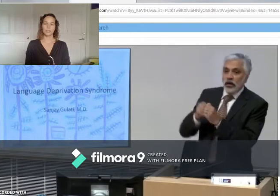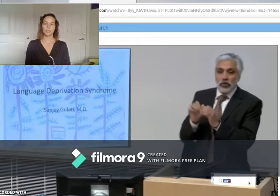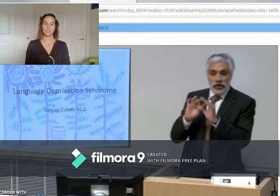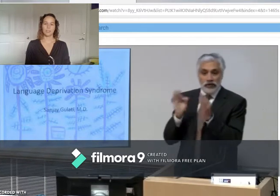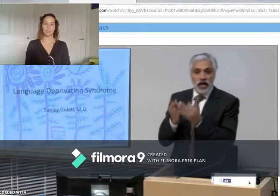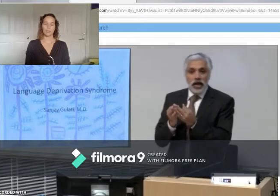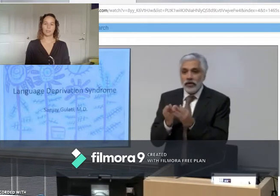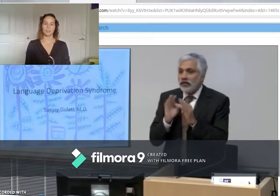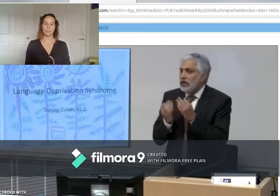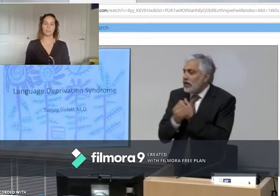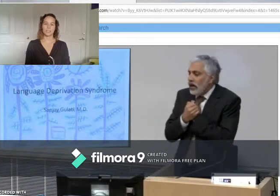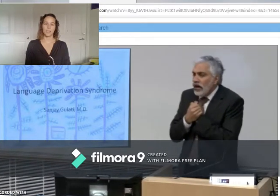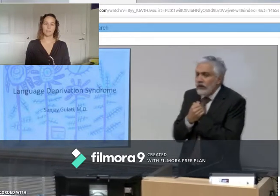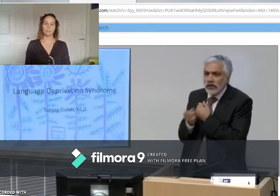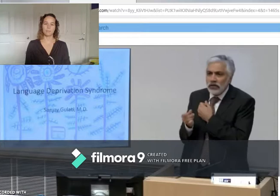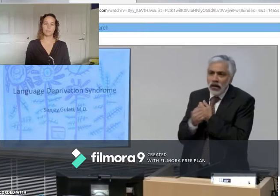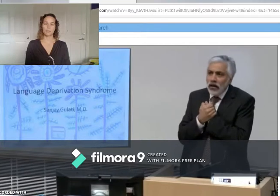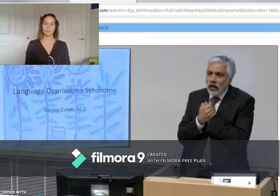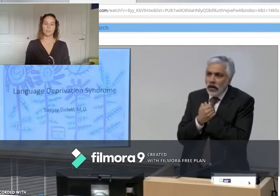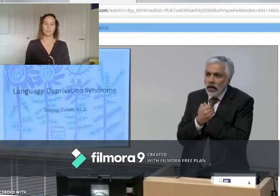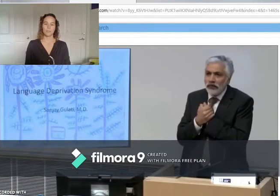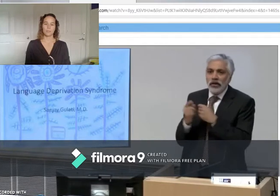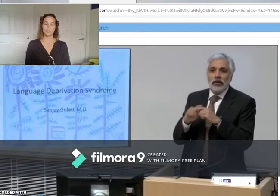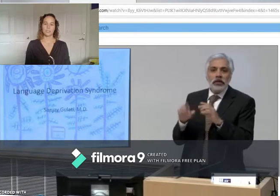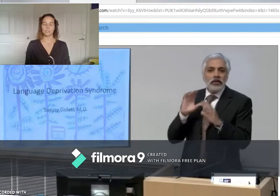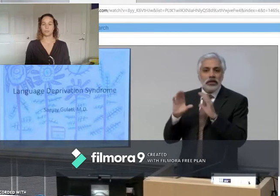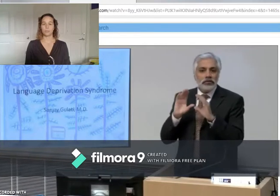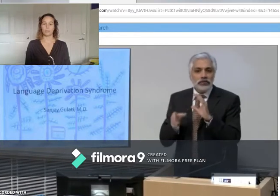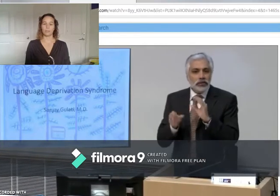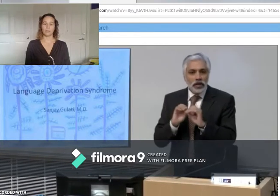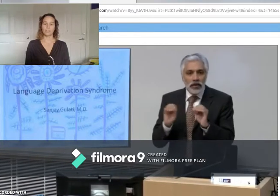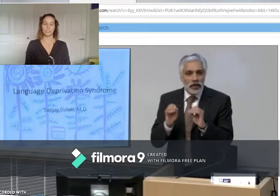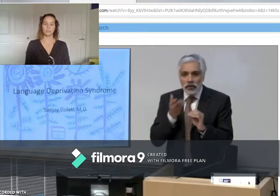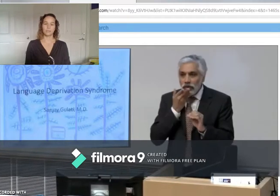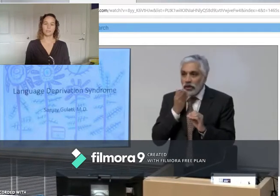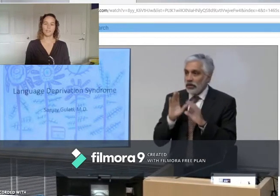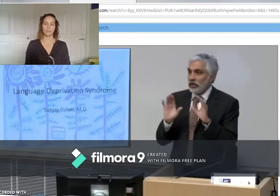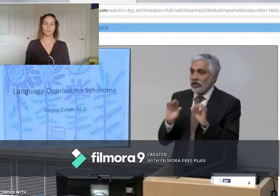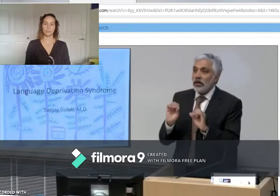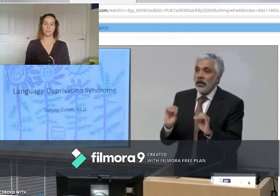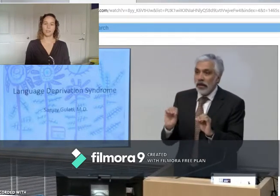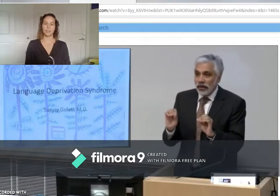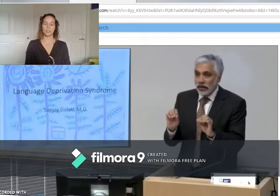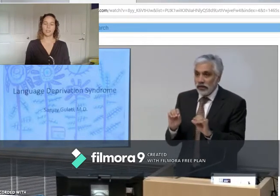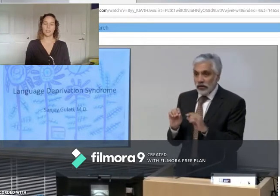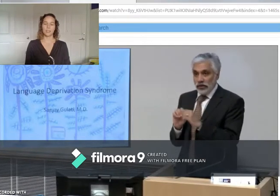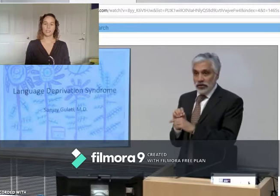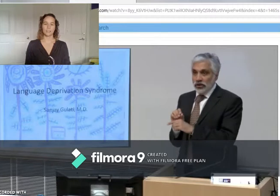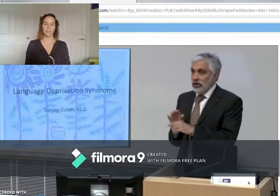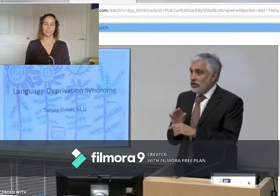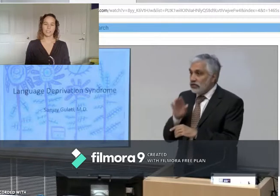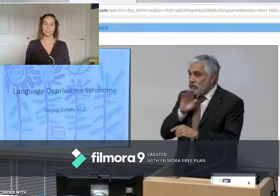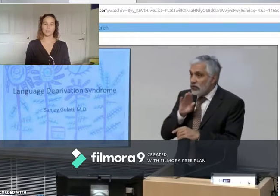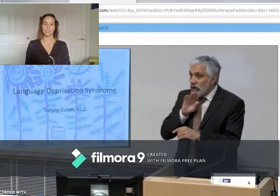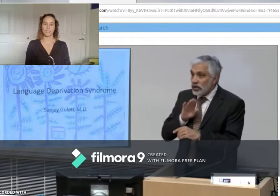When she lived with a deaf family for the first time, the families that she grew up with loved her and cared for her, but they did not